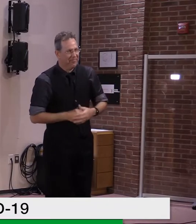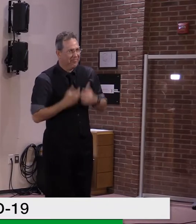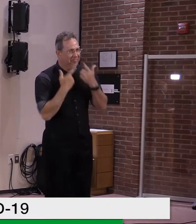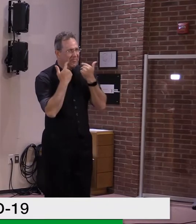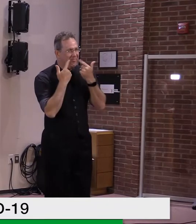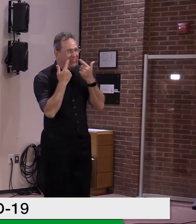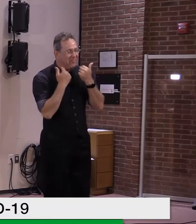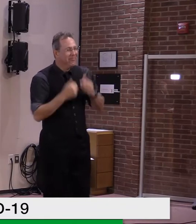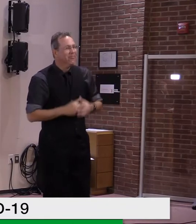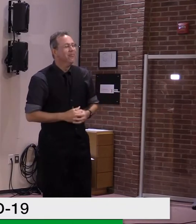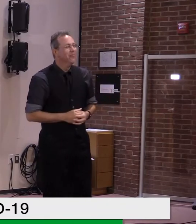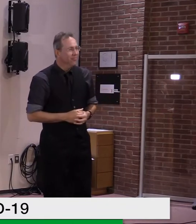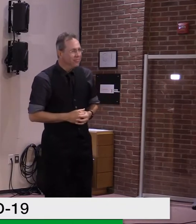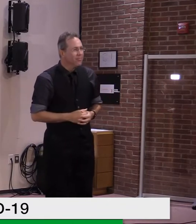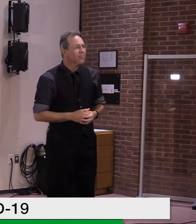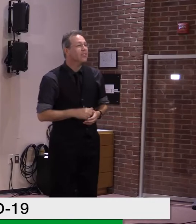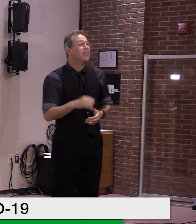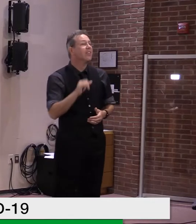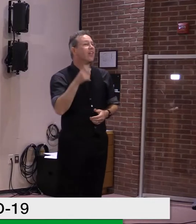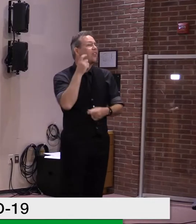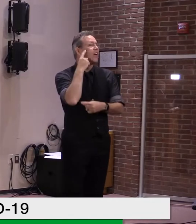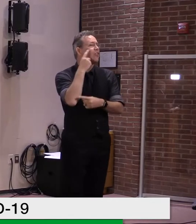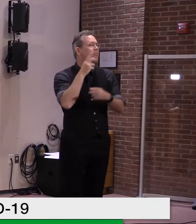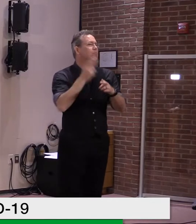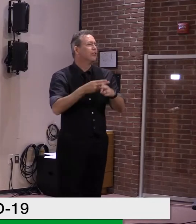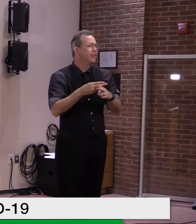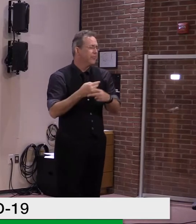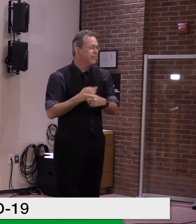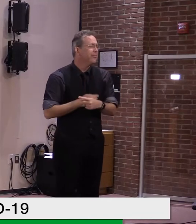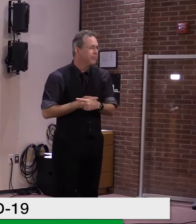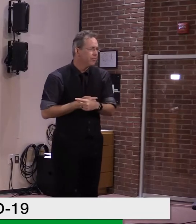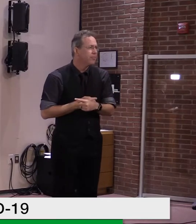as the governor had mentioned, we're not expecting